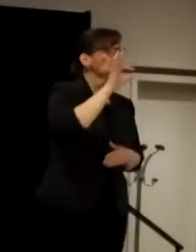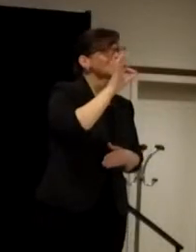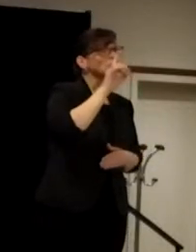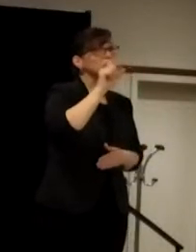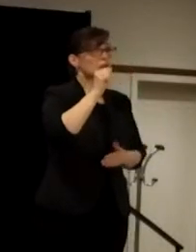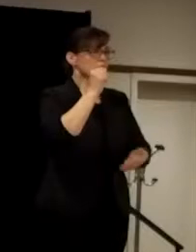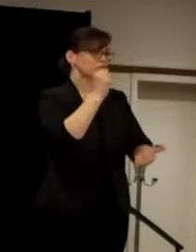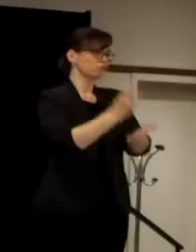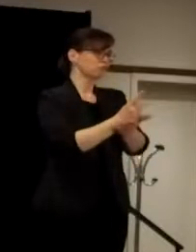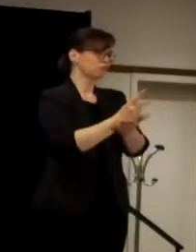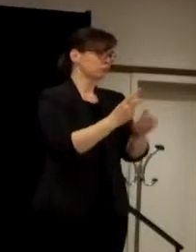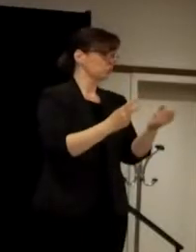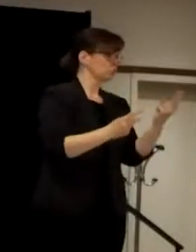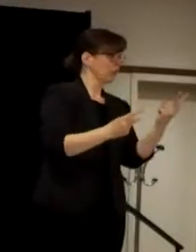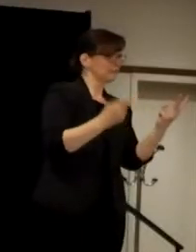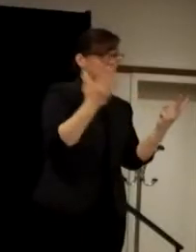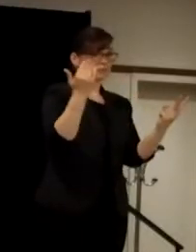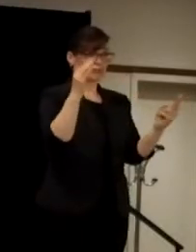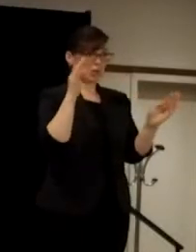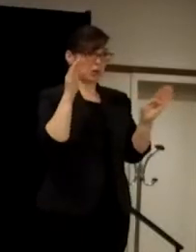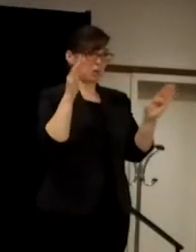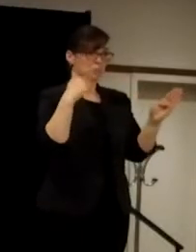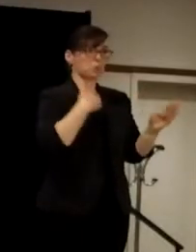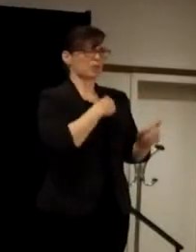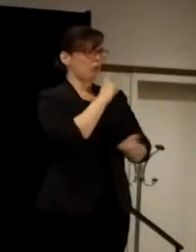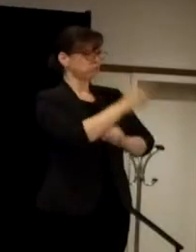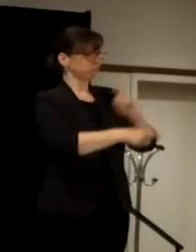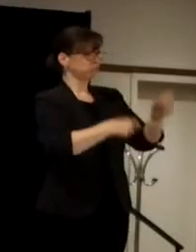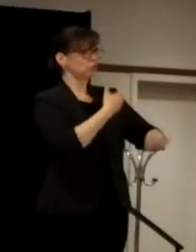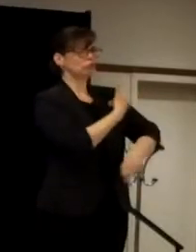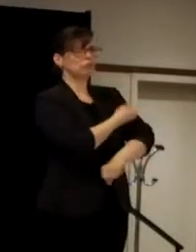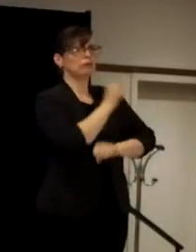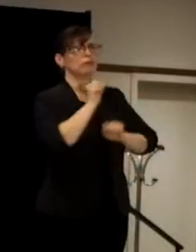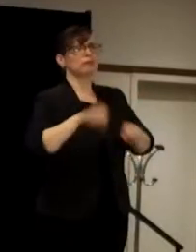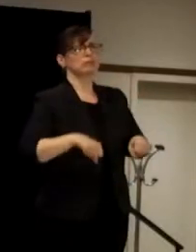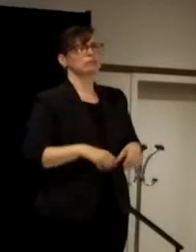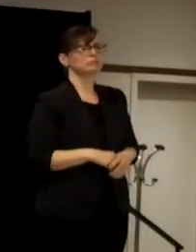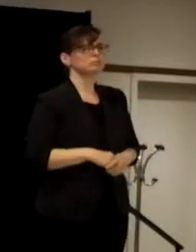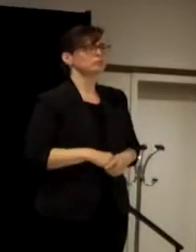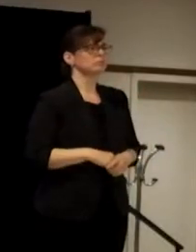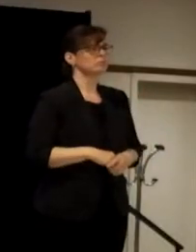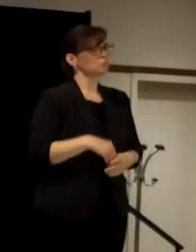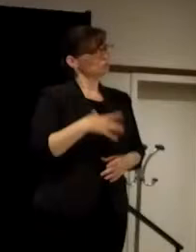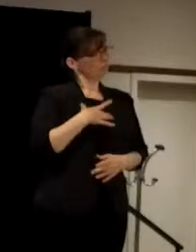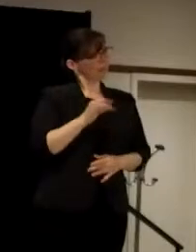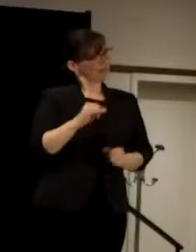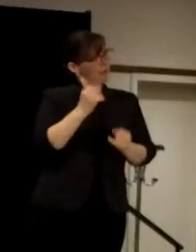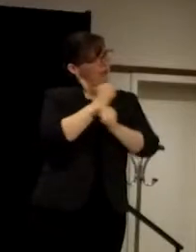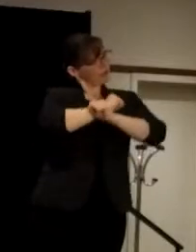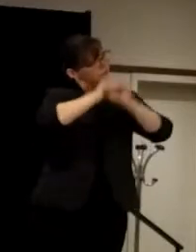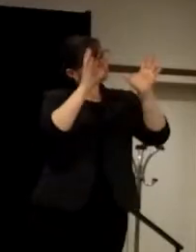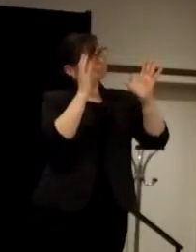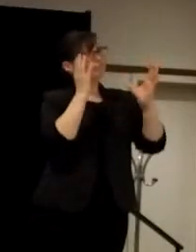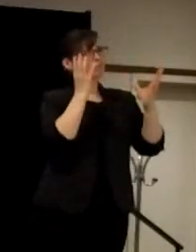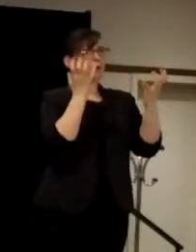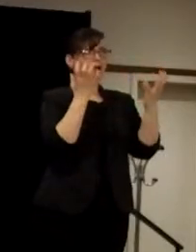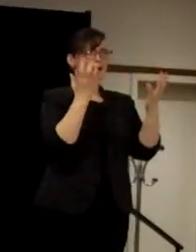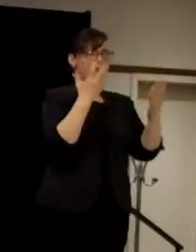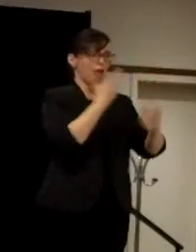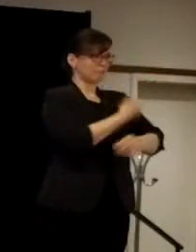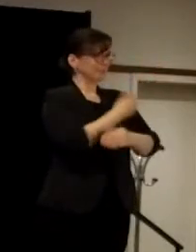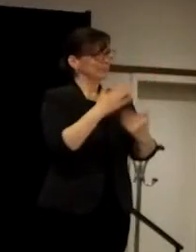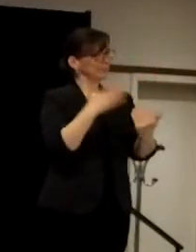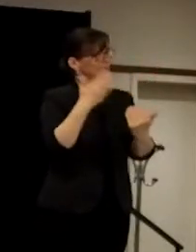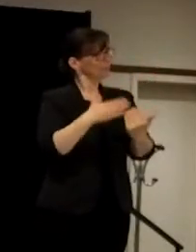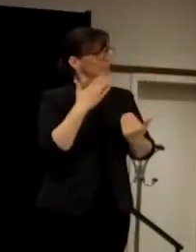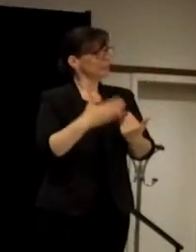15 age group demographic for the Pfizer vaccine. So that's what we would like. We have the infrastructure to be able